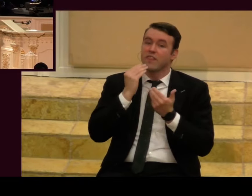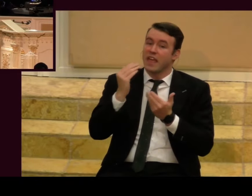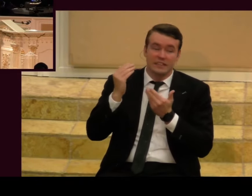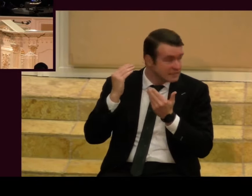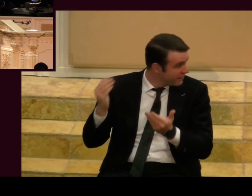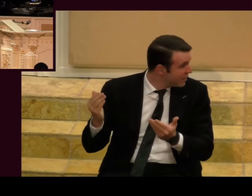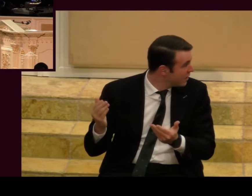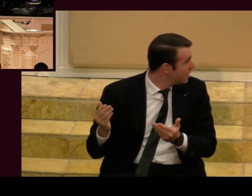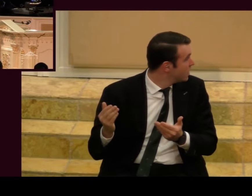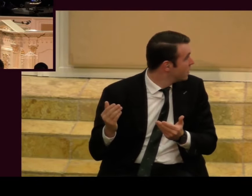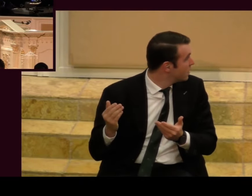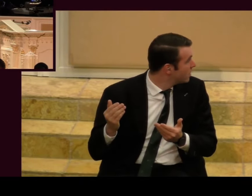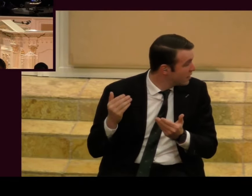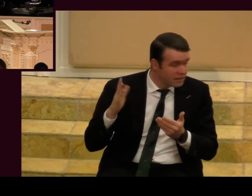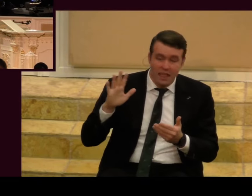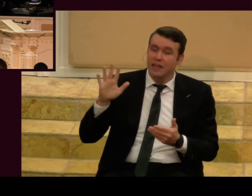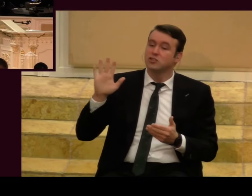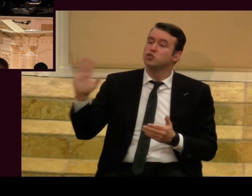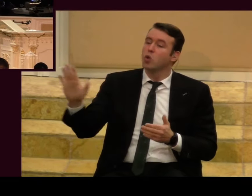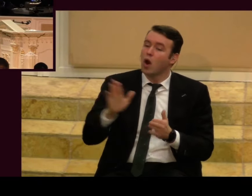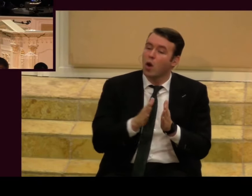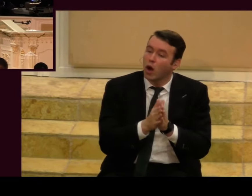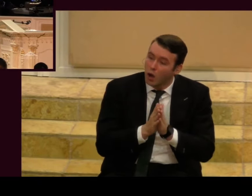with thanksgiving.